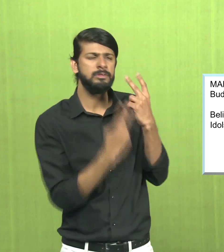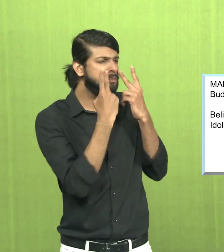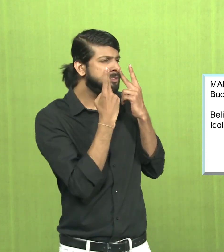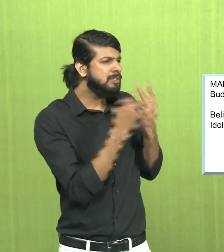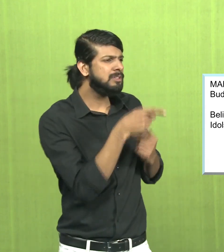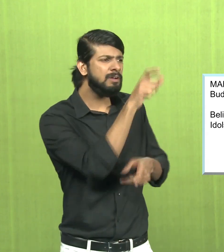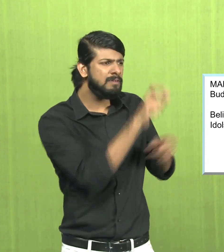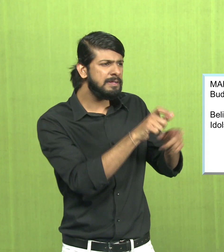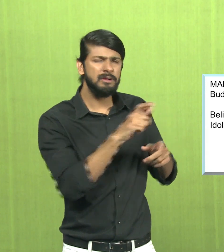bodhisattvas.